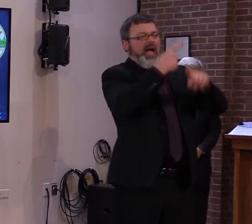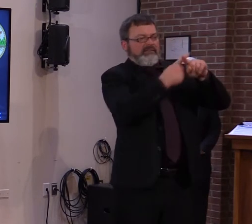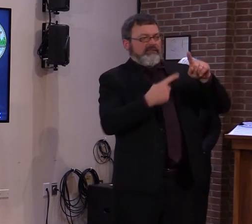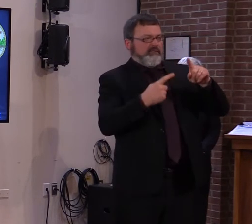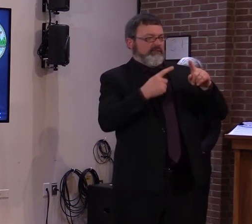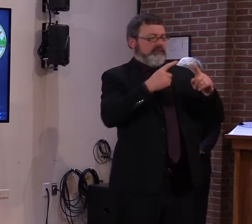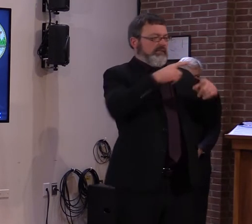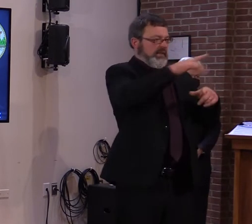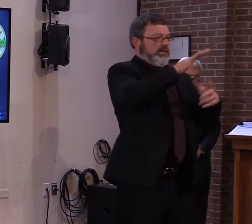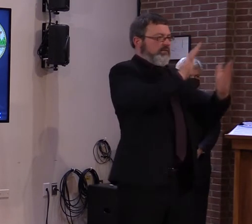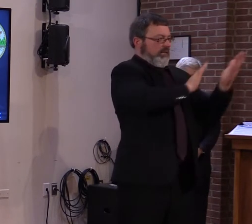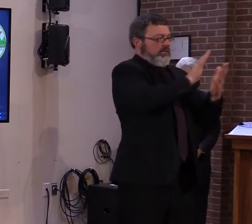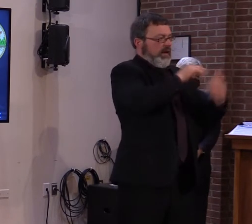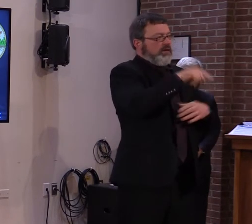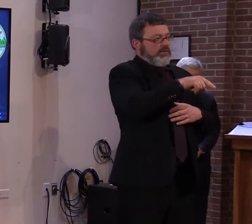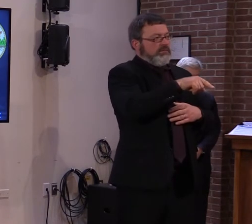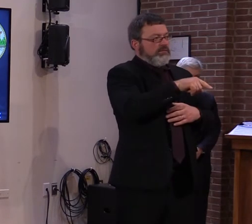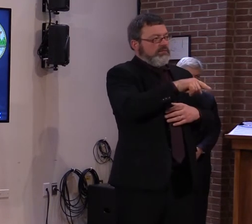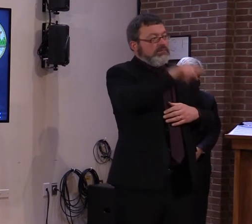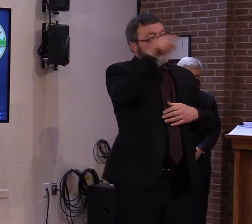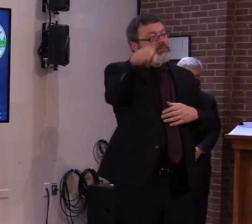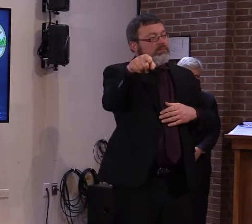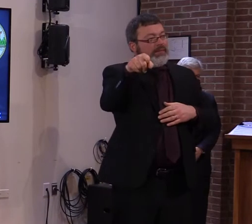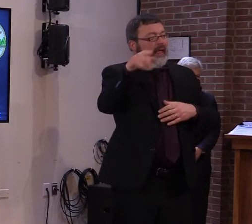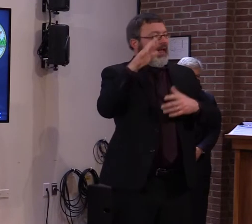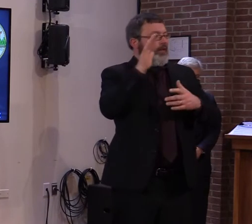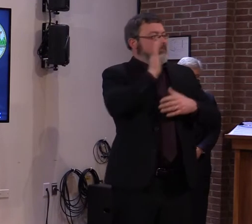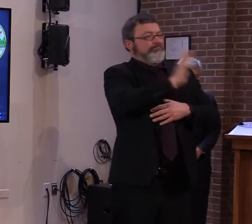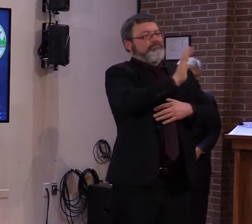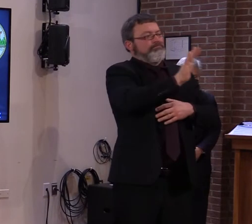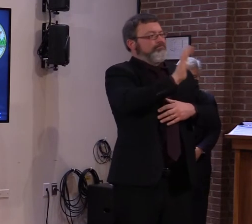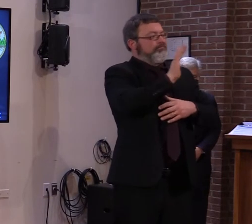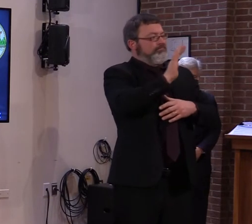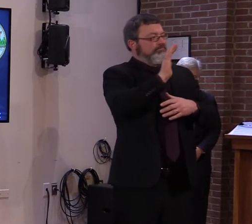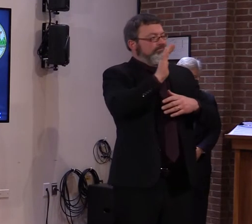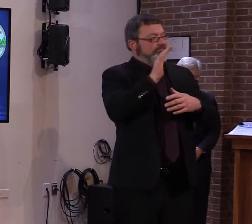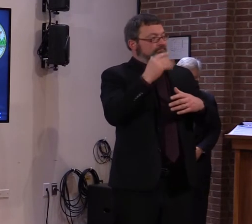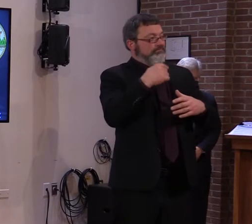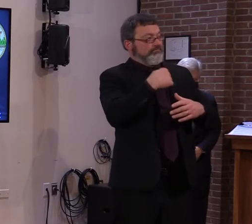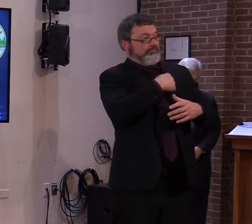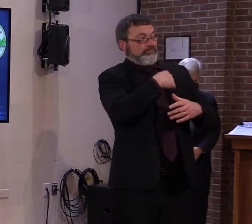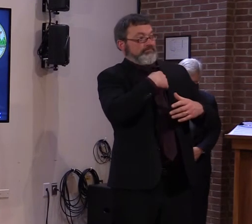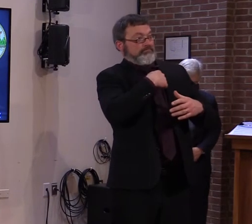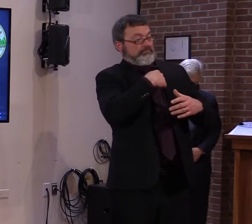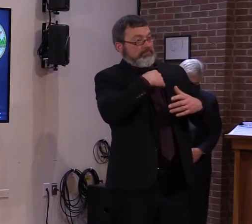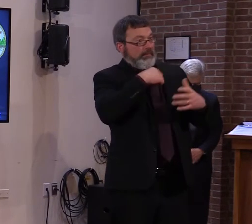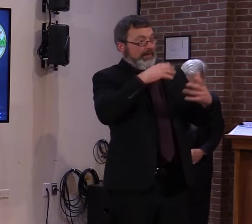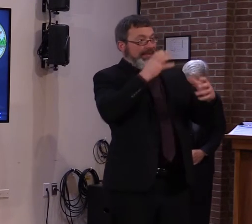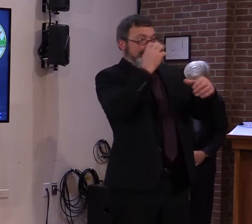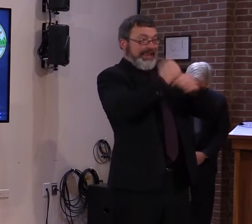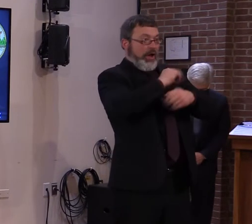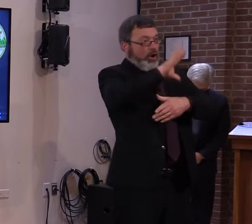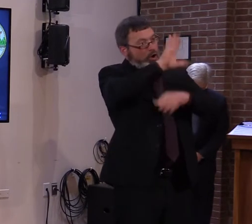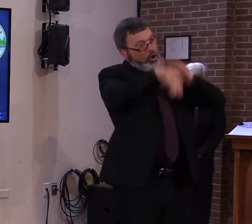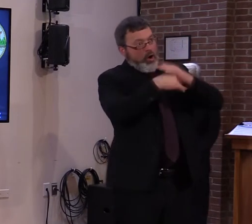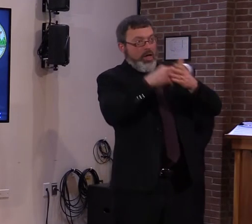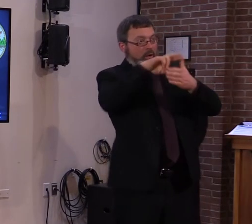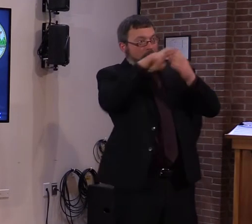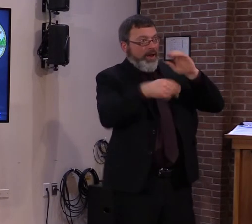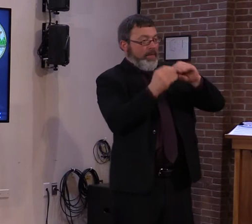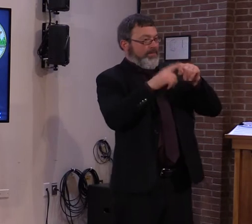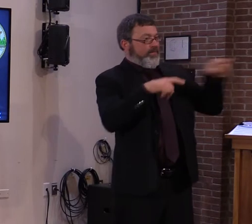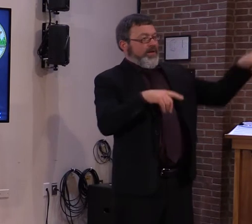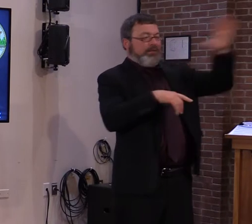unusual. There's a lot of many very, very small independent schools across the state, and there's a large number of them. So it's hard to draw further inferences from that data,